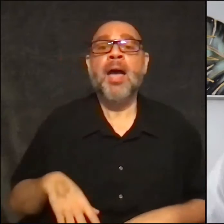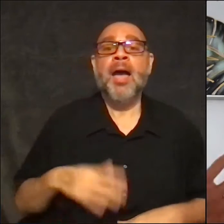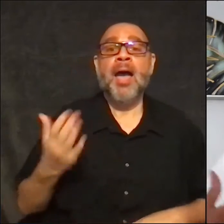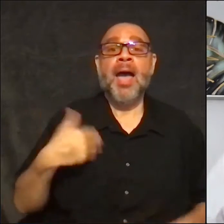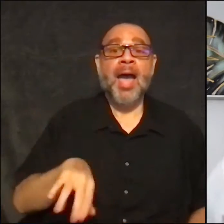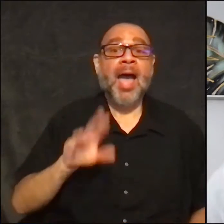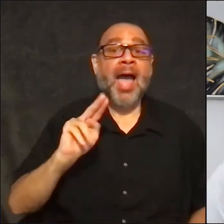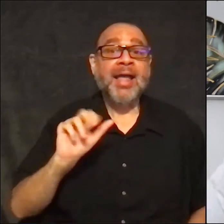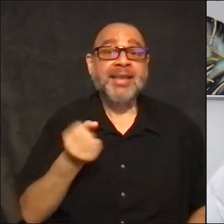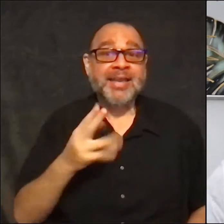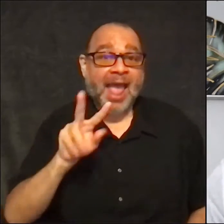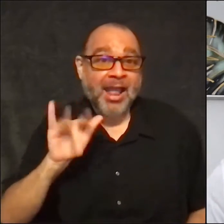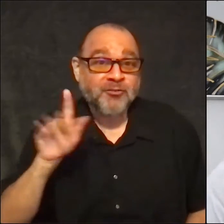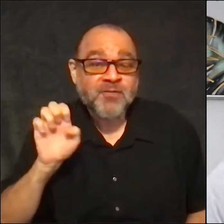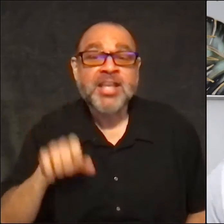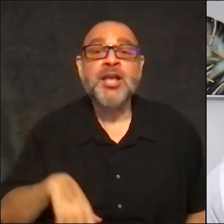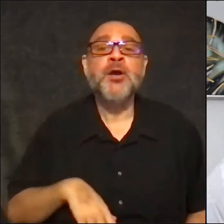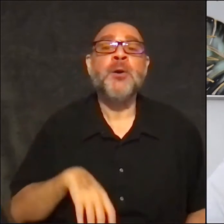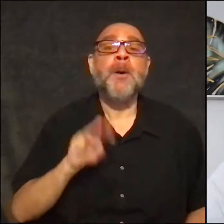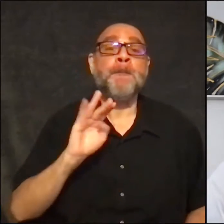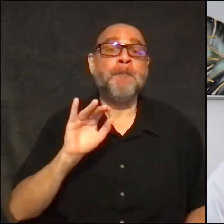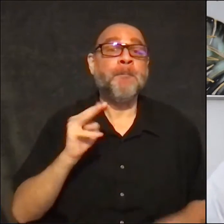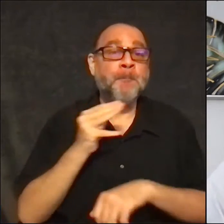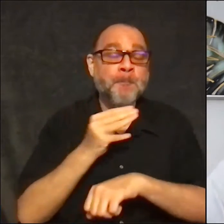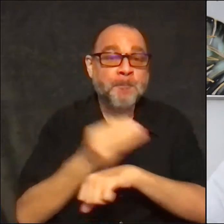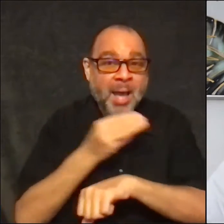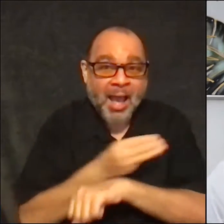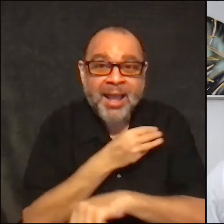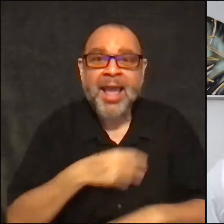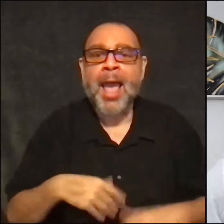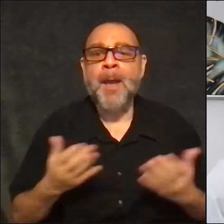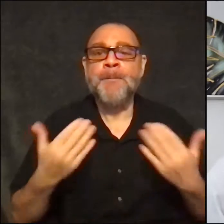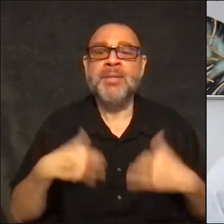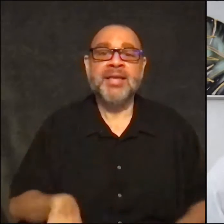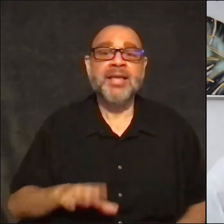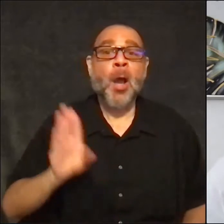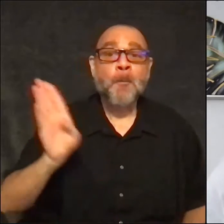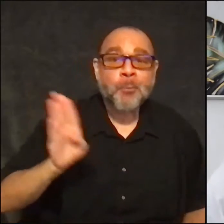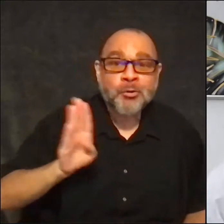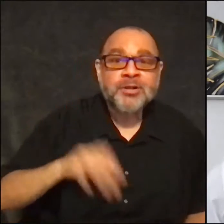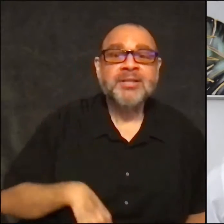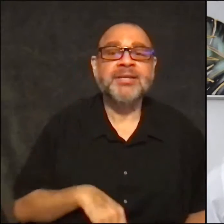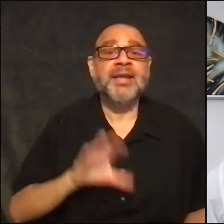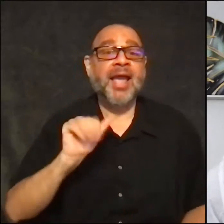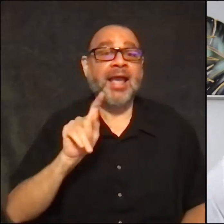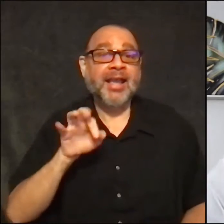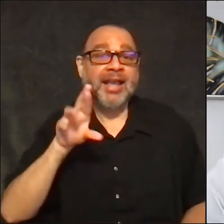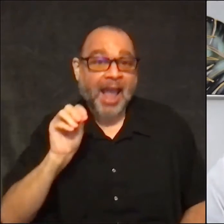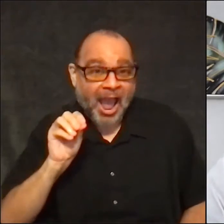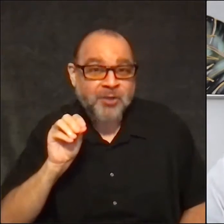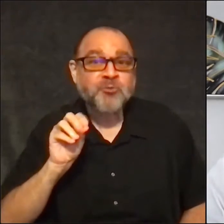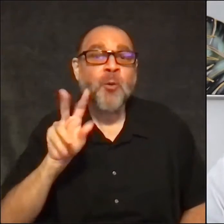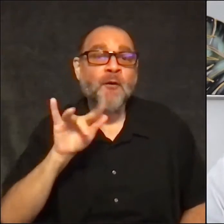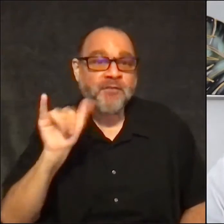ATX, help me out. Brooklyn, NYC, Fort Collins, Castro Valley, shout out. I'm from Oakland and